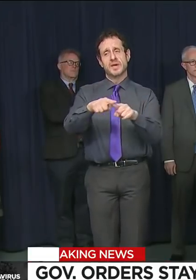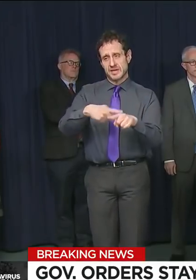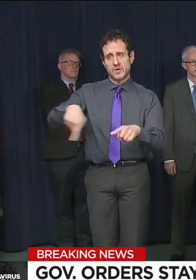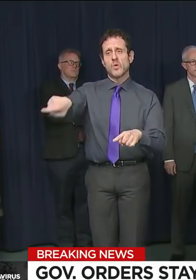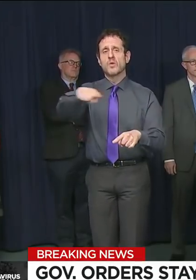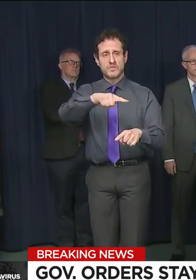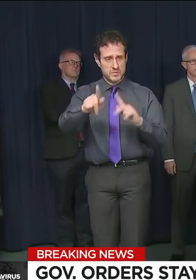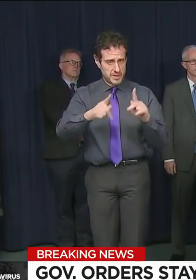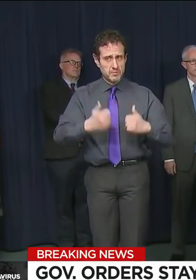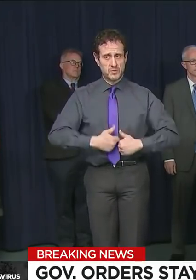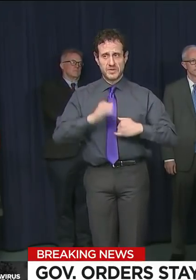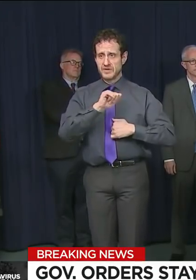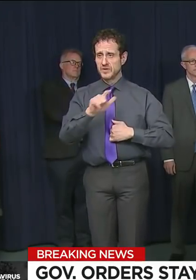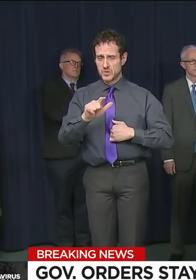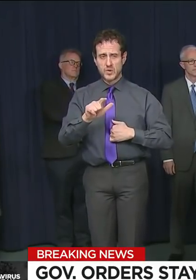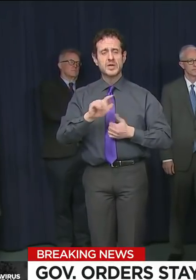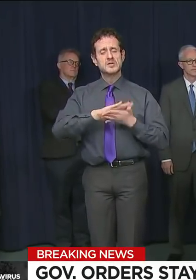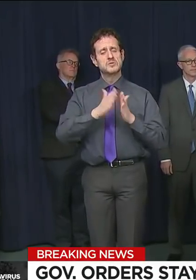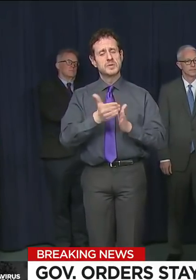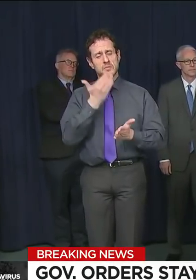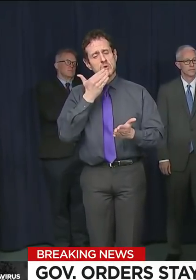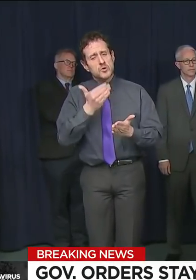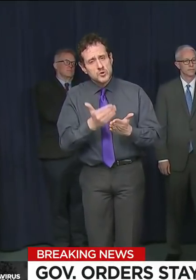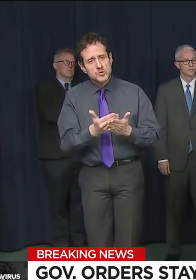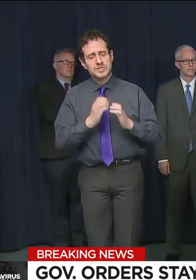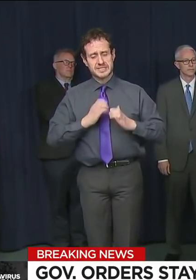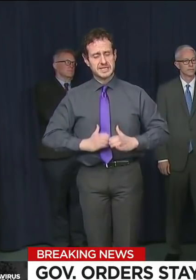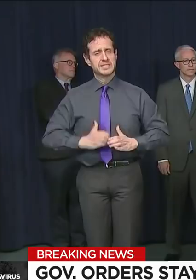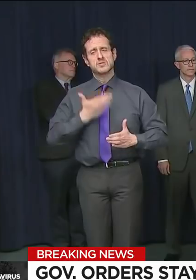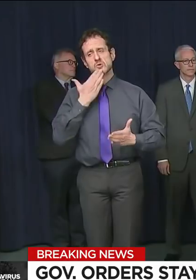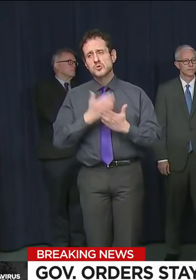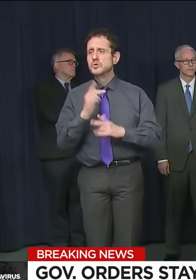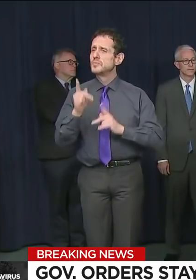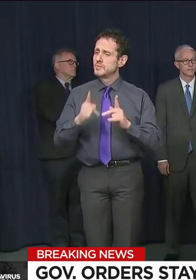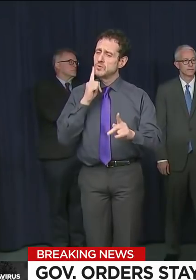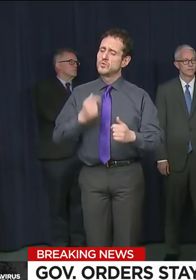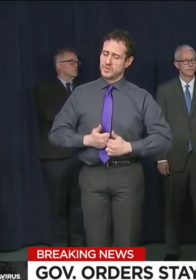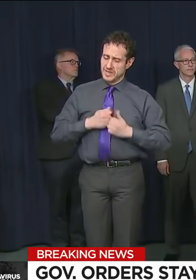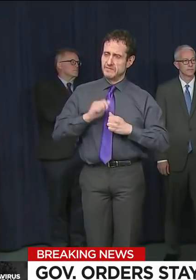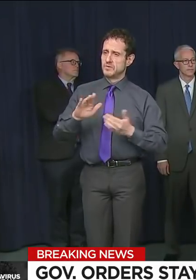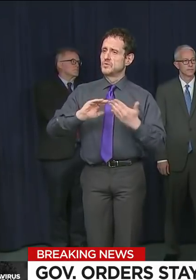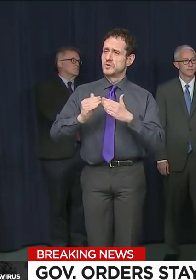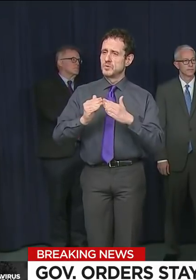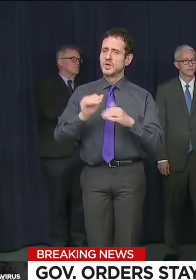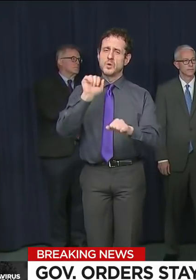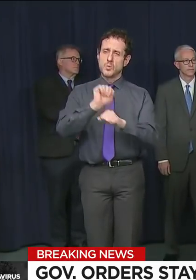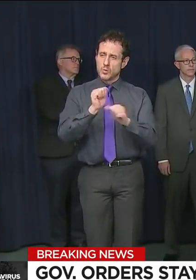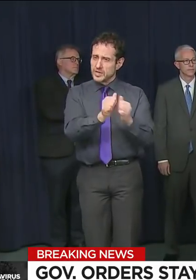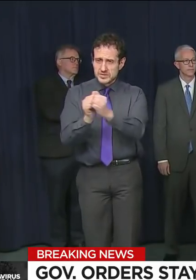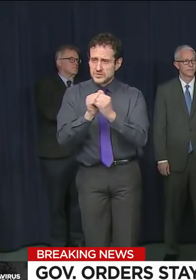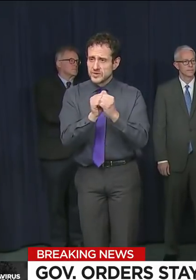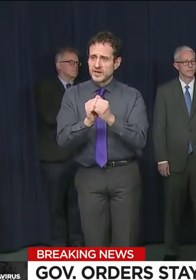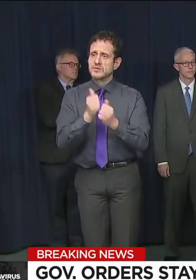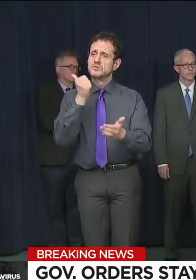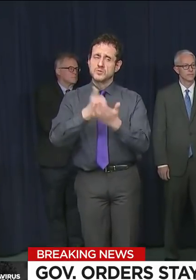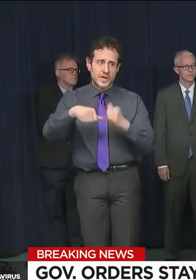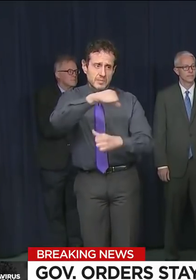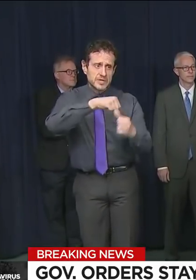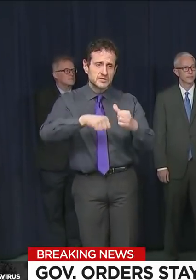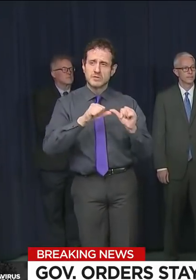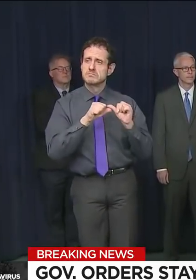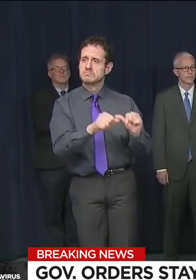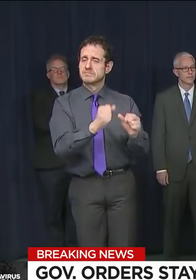good members of their communities and good citizens, working together to keep each other safe.